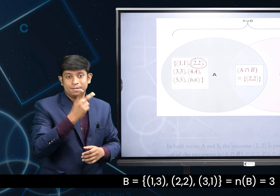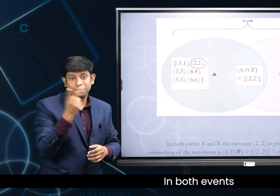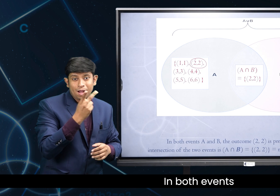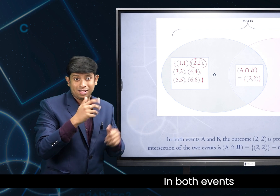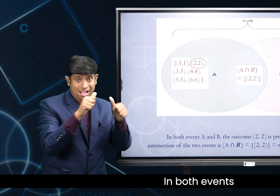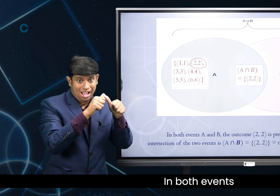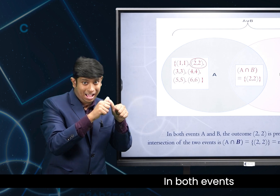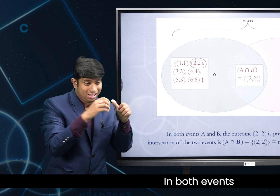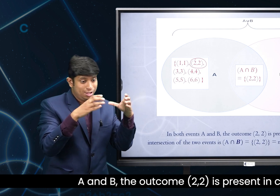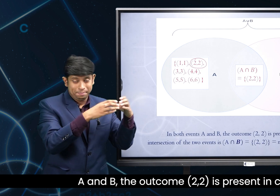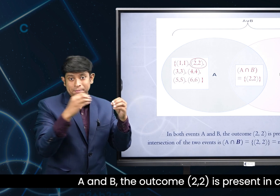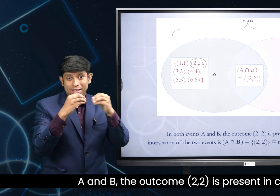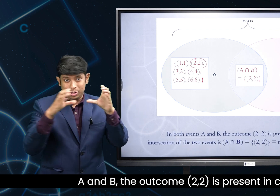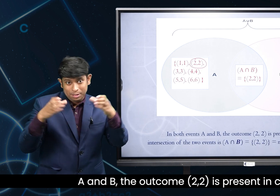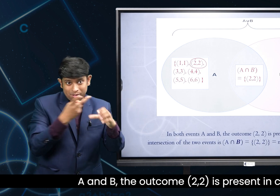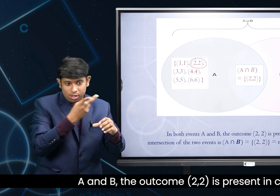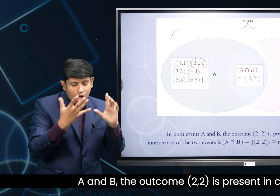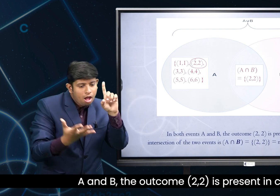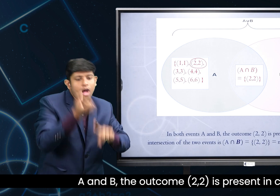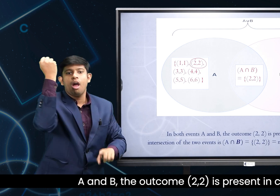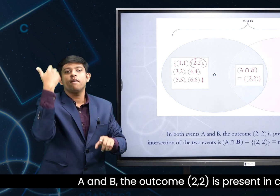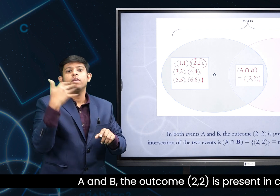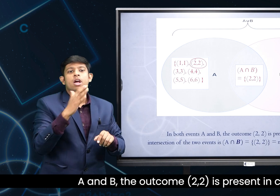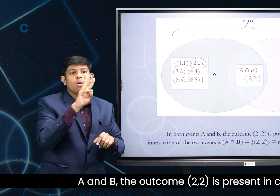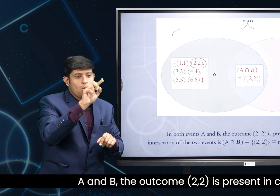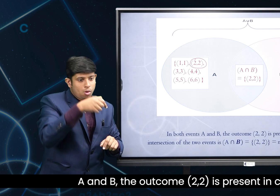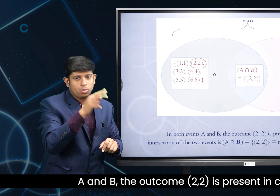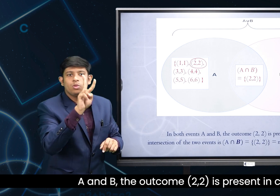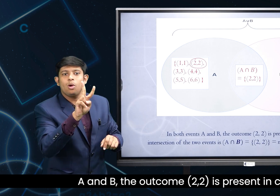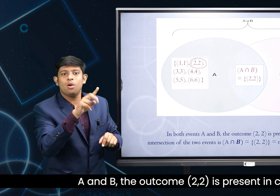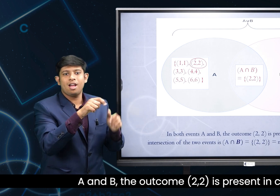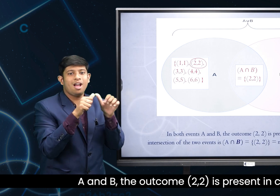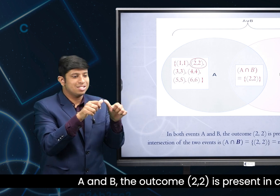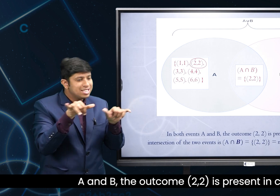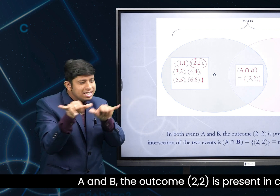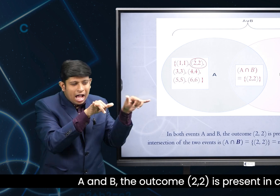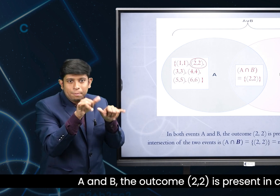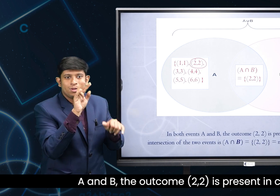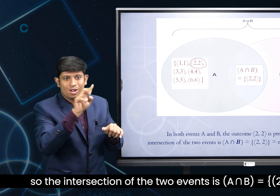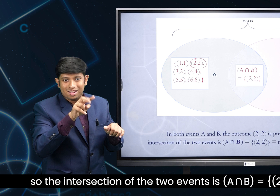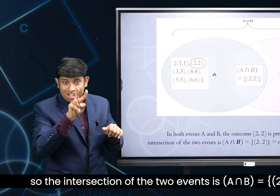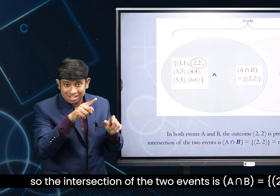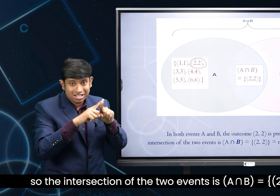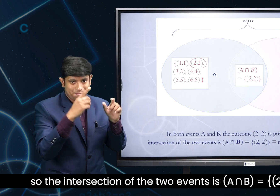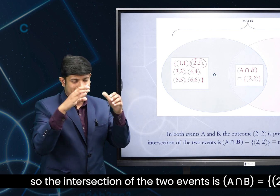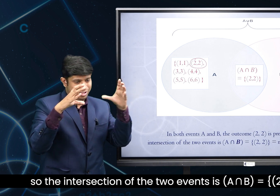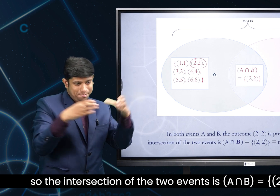In both events A and B, the outcome 2, 2 is present in common. So the intersection of the two